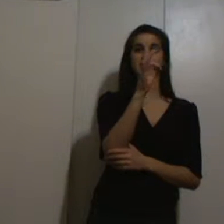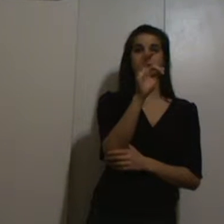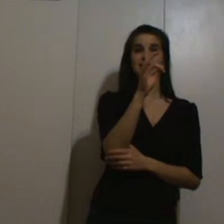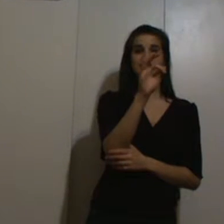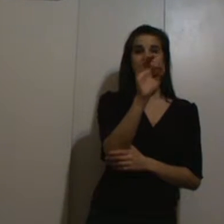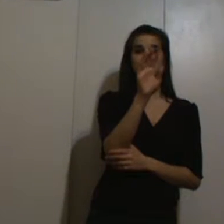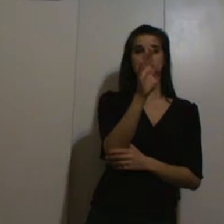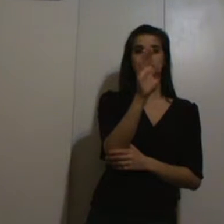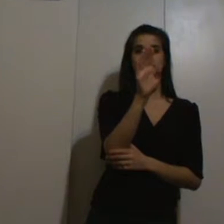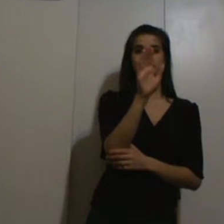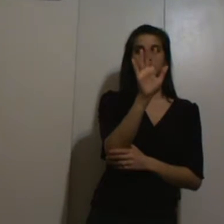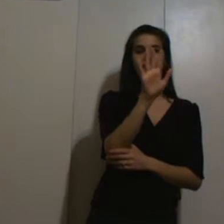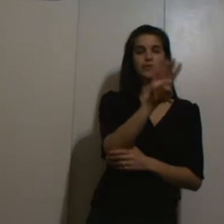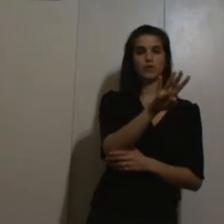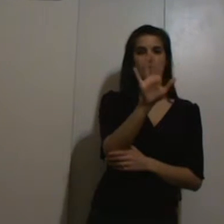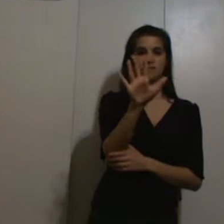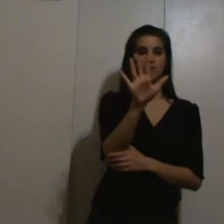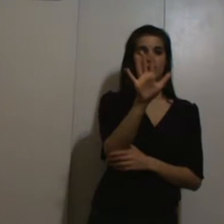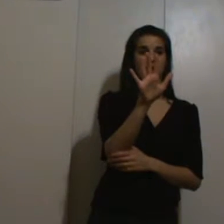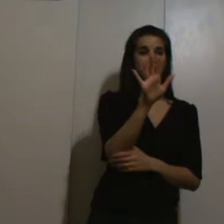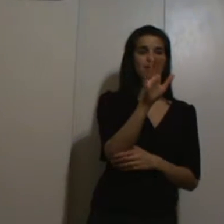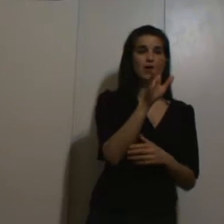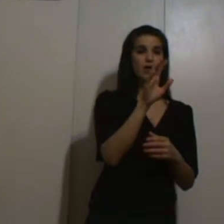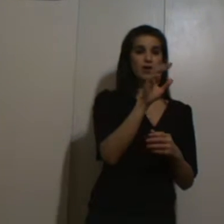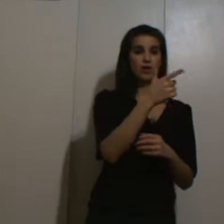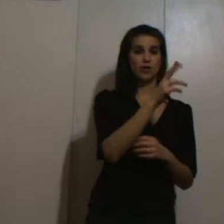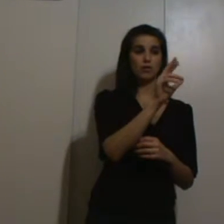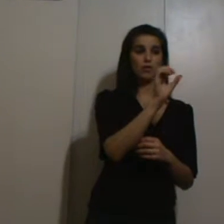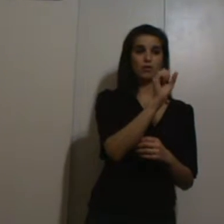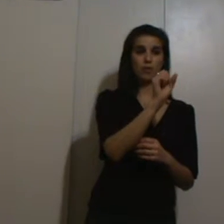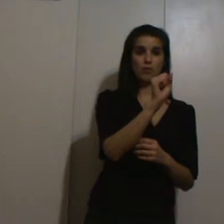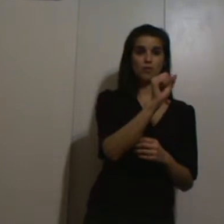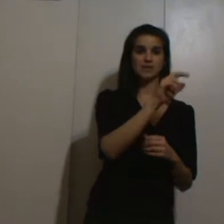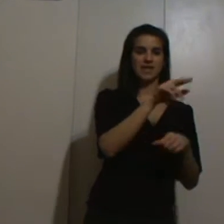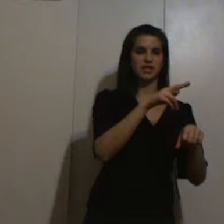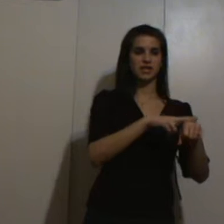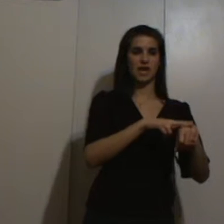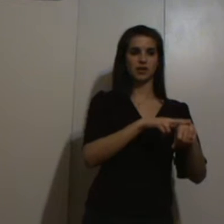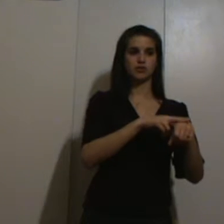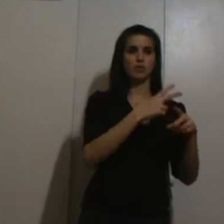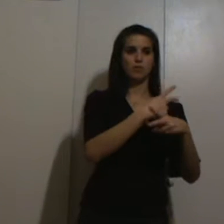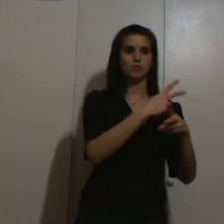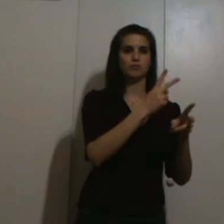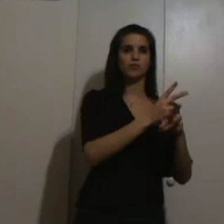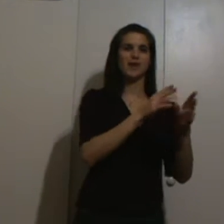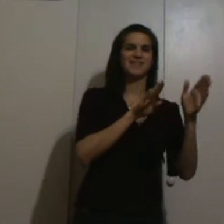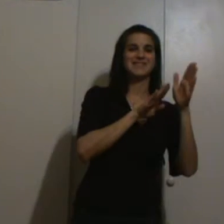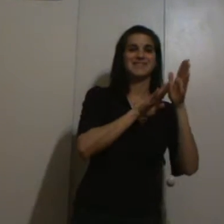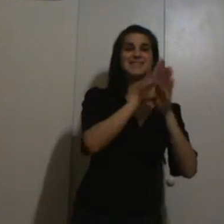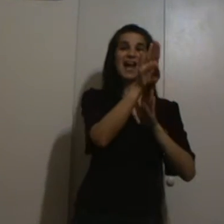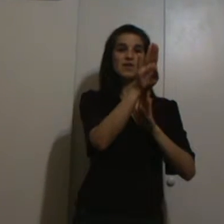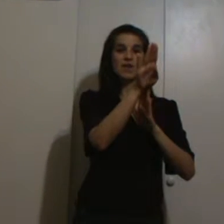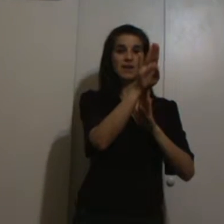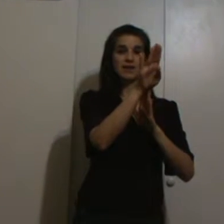product skyrocketed. As a matter of fact, between 1874 and 1883,